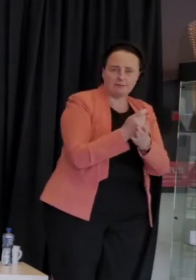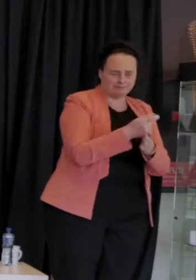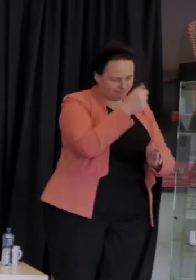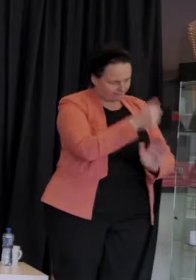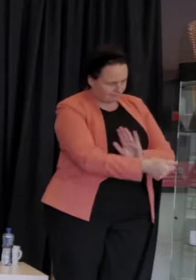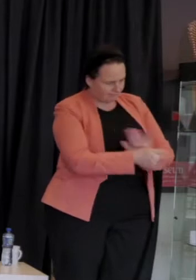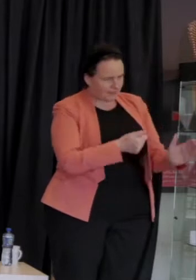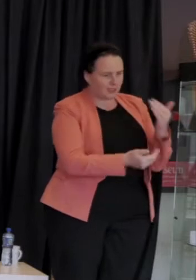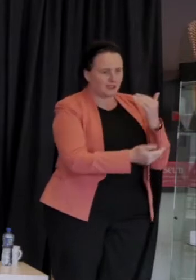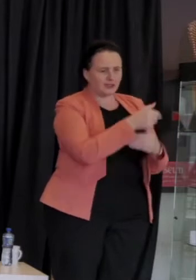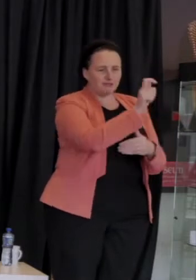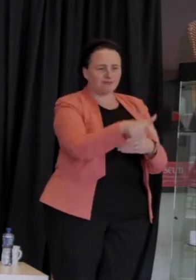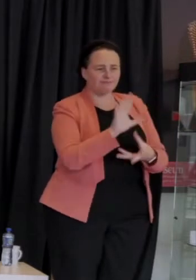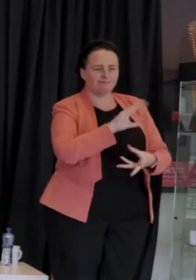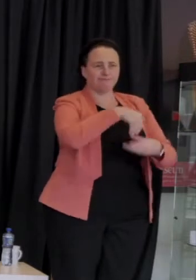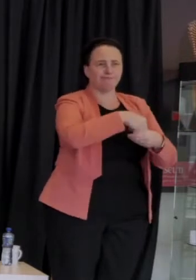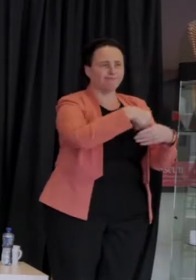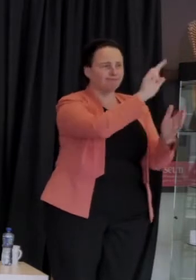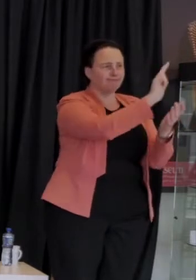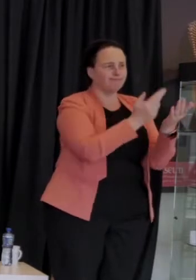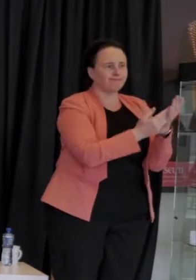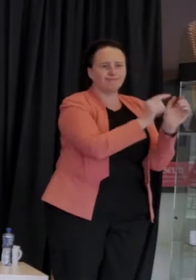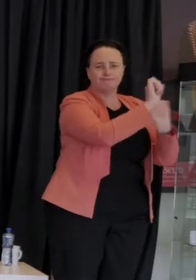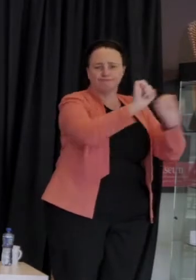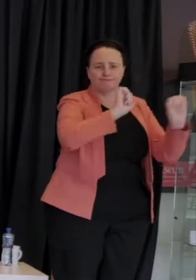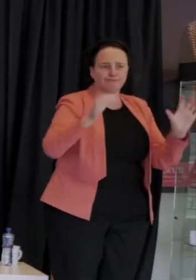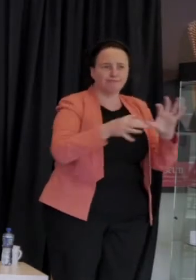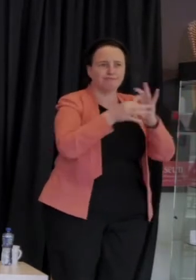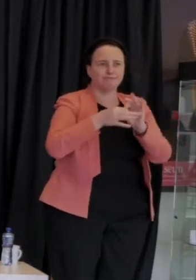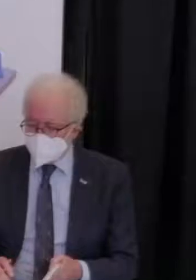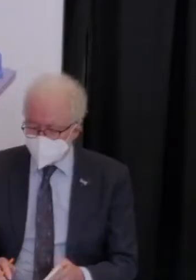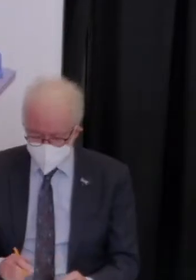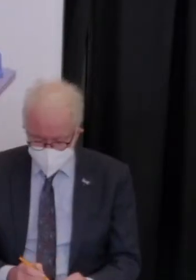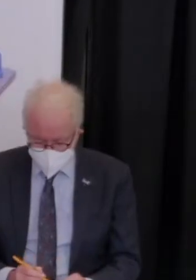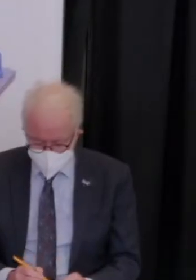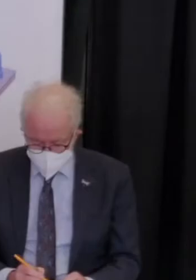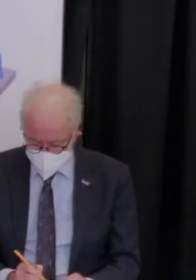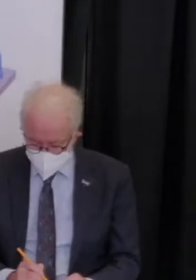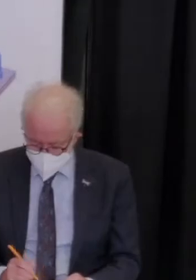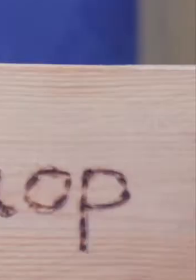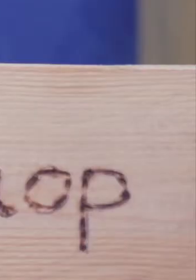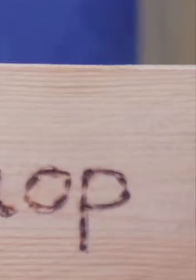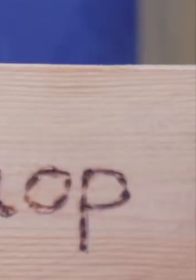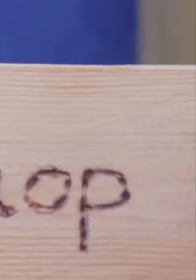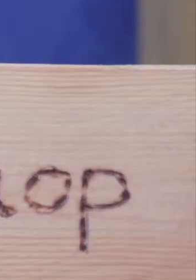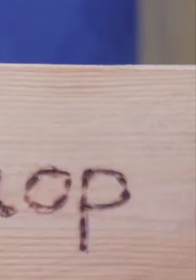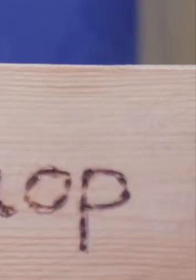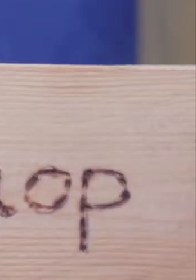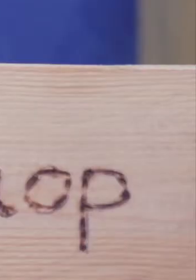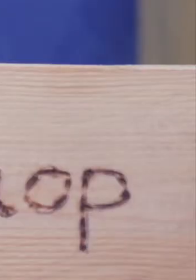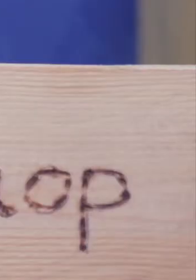young people involved, artists that have collaborated, filmmakers, photographers, Mendicity, who made